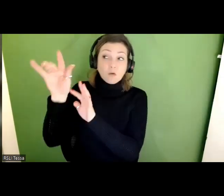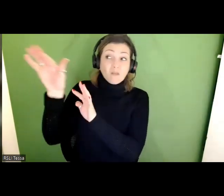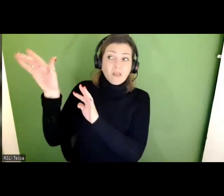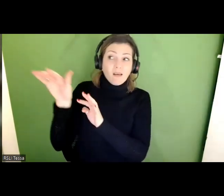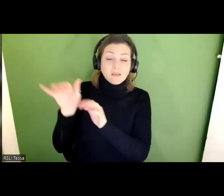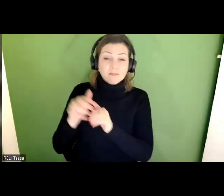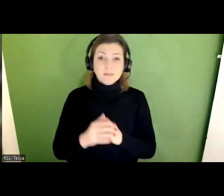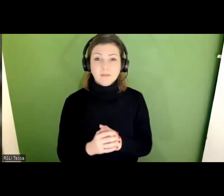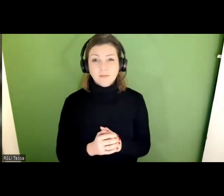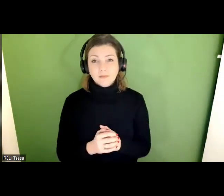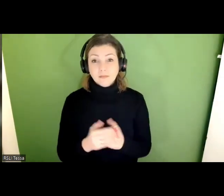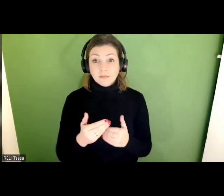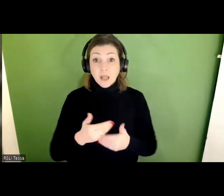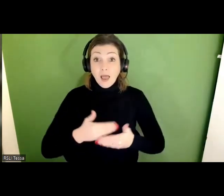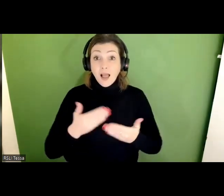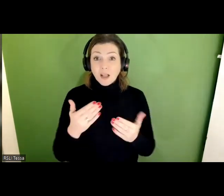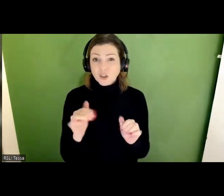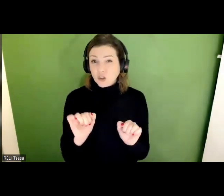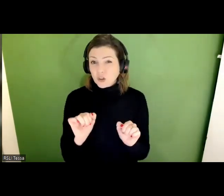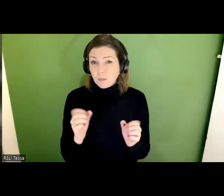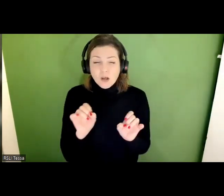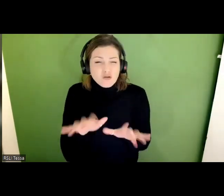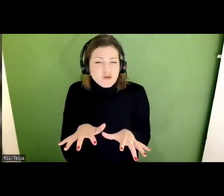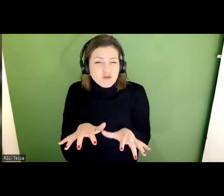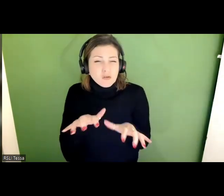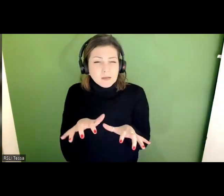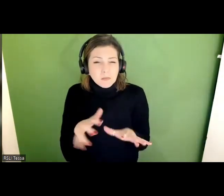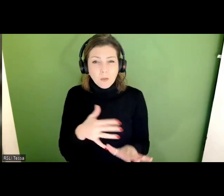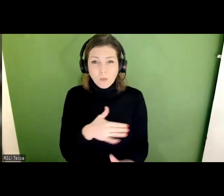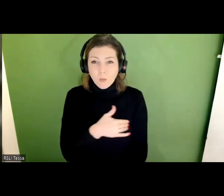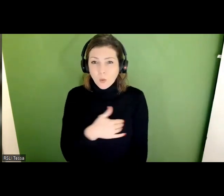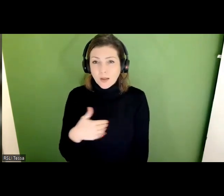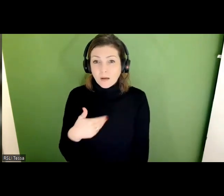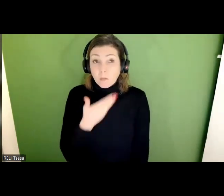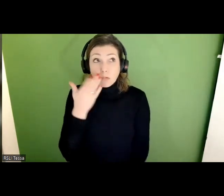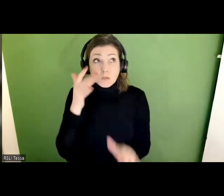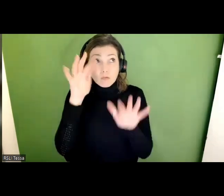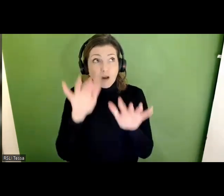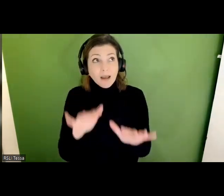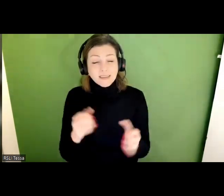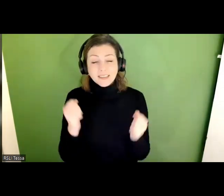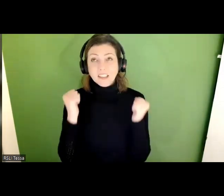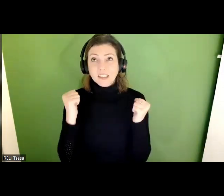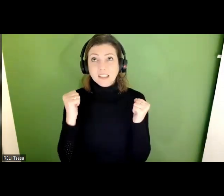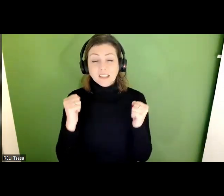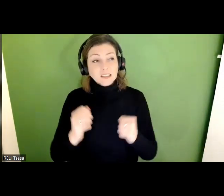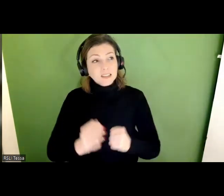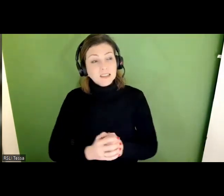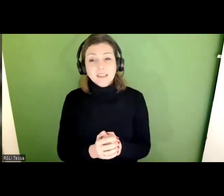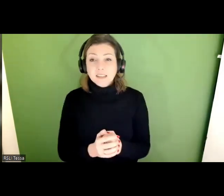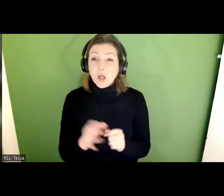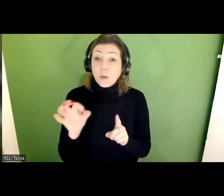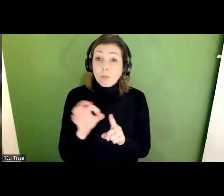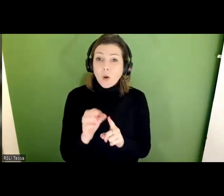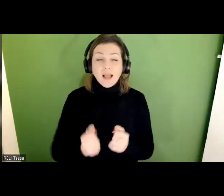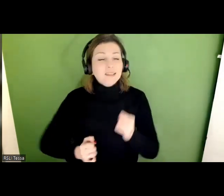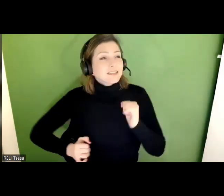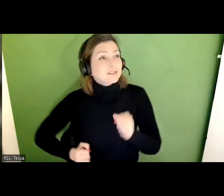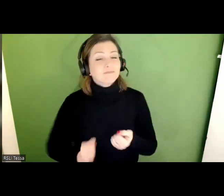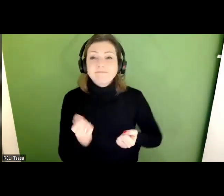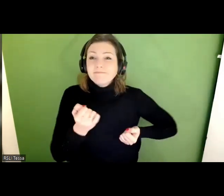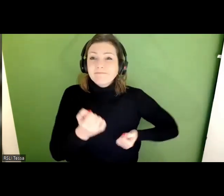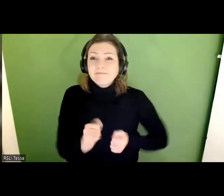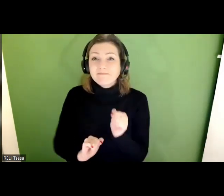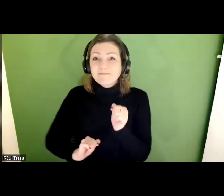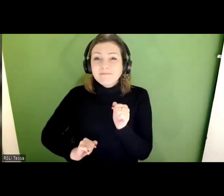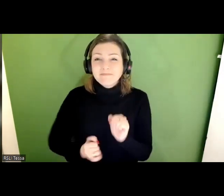Although it wasn't yet light, it was a lovely crisp morning, without any rain for once. Polly swung her arms, enjoying the walk. If